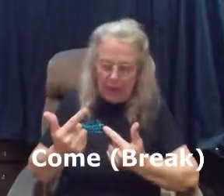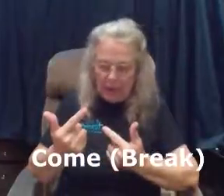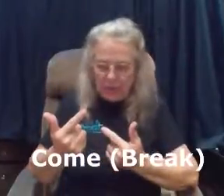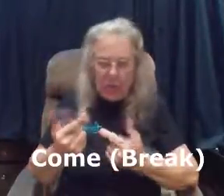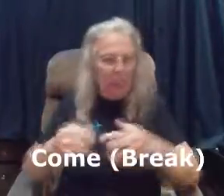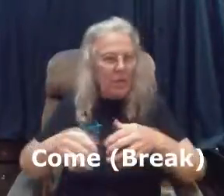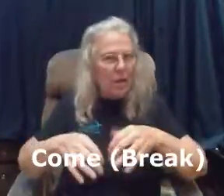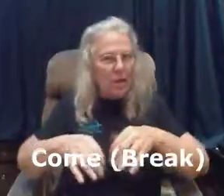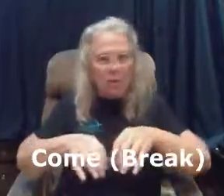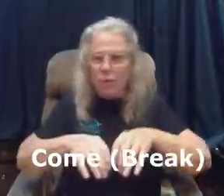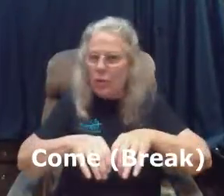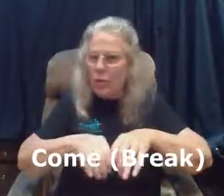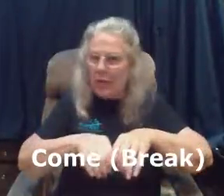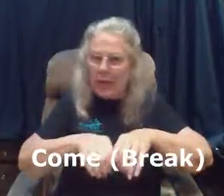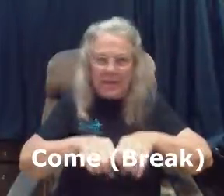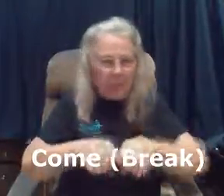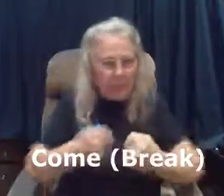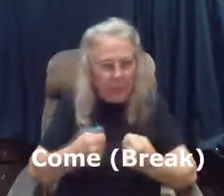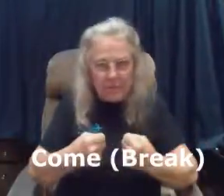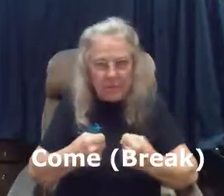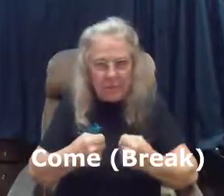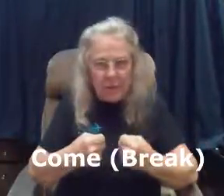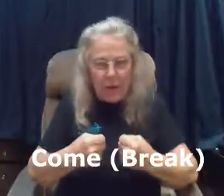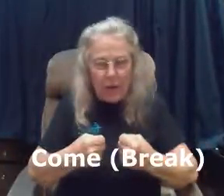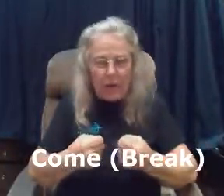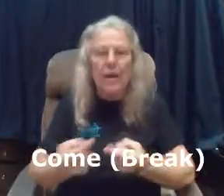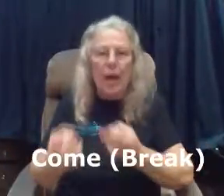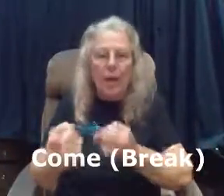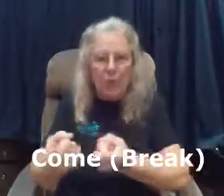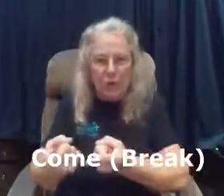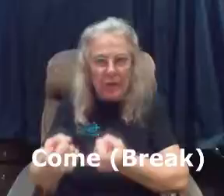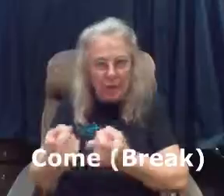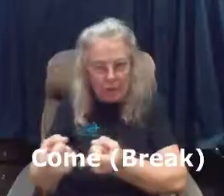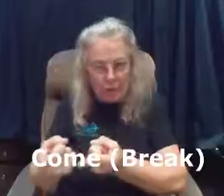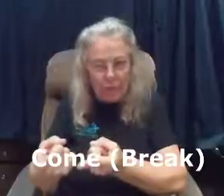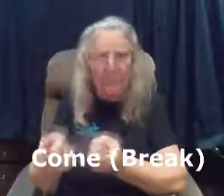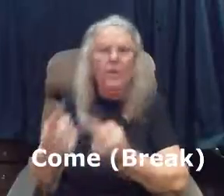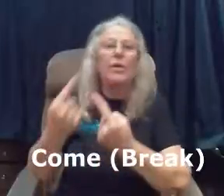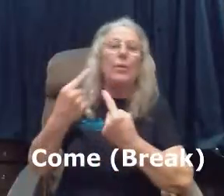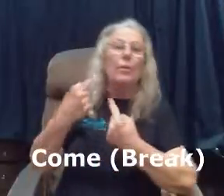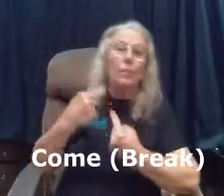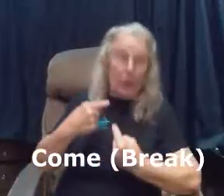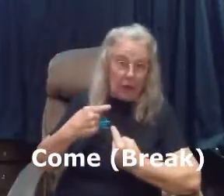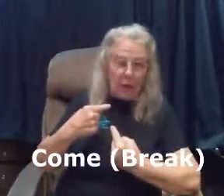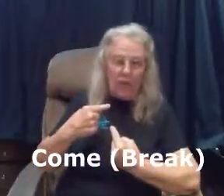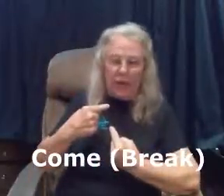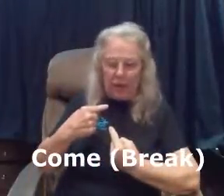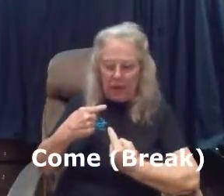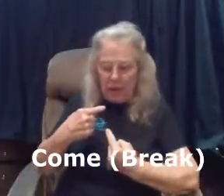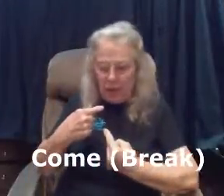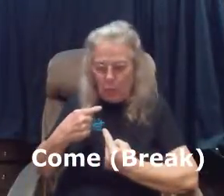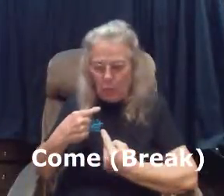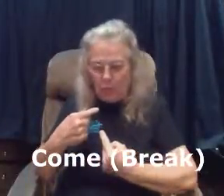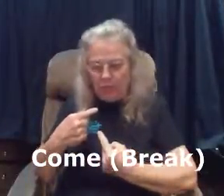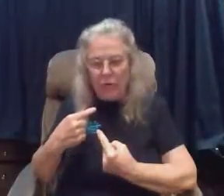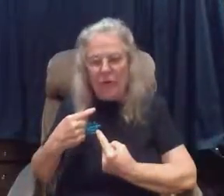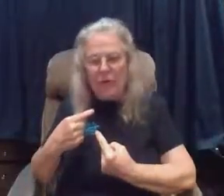And so I'm not going to do like I take a pencil and break it. I'm going to, it's over there, bring it over here. We're going to, for